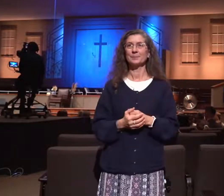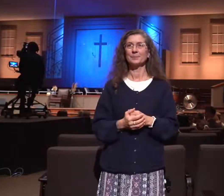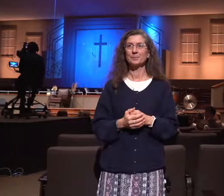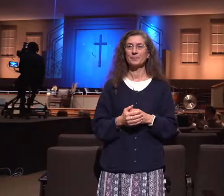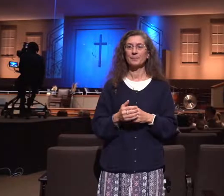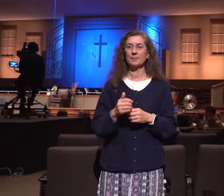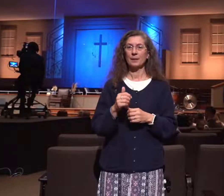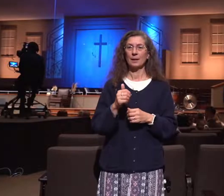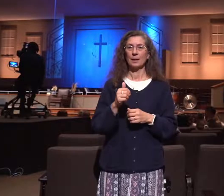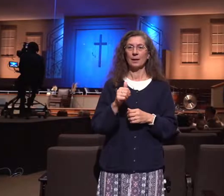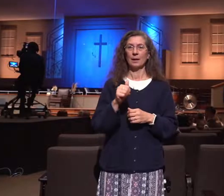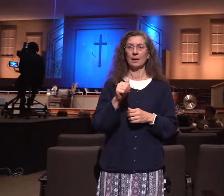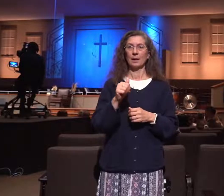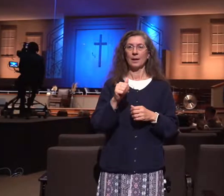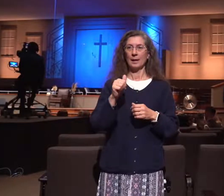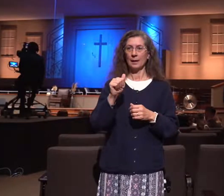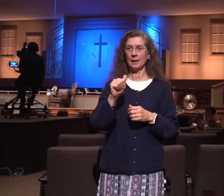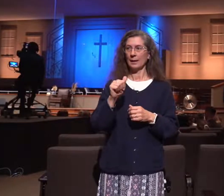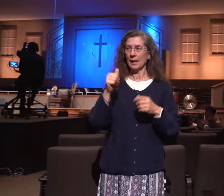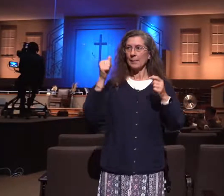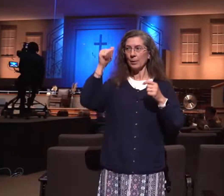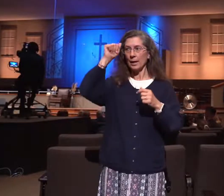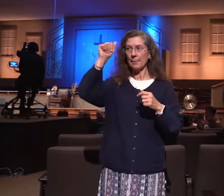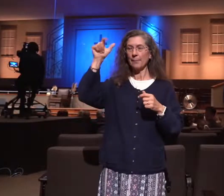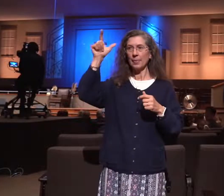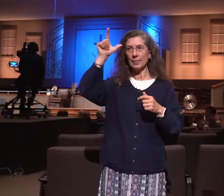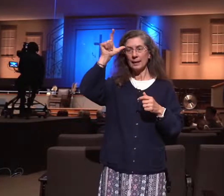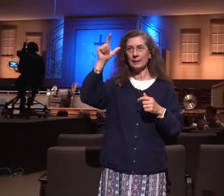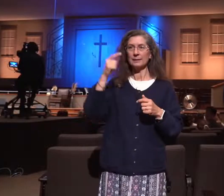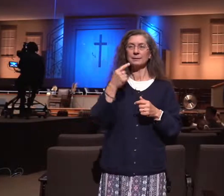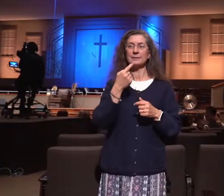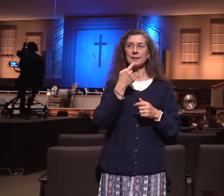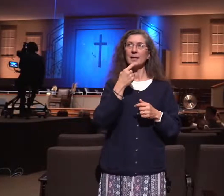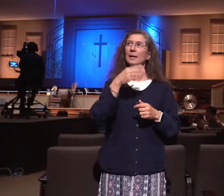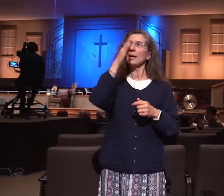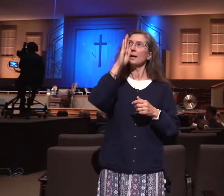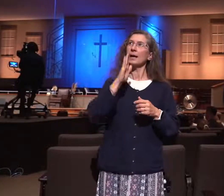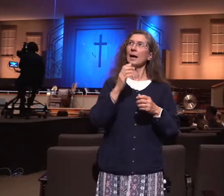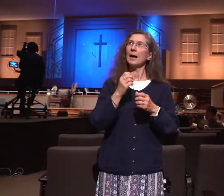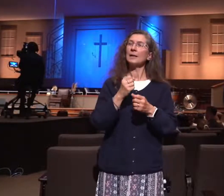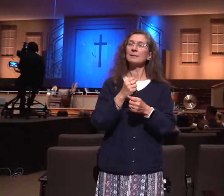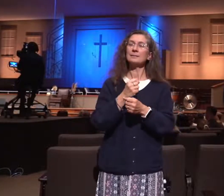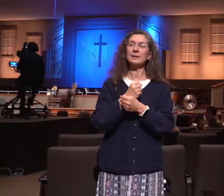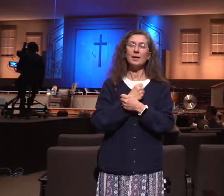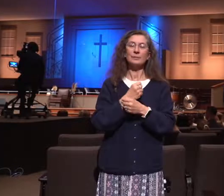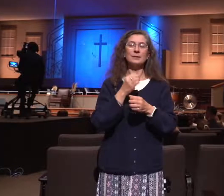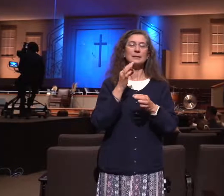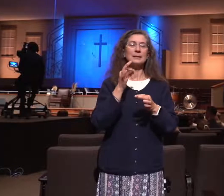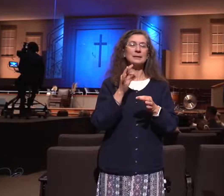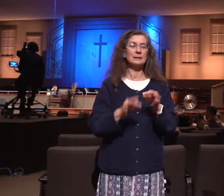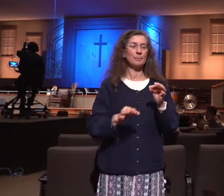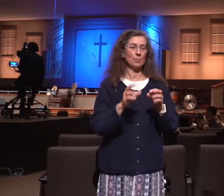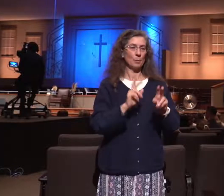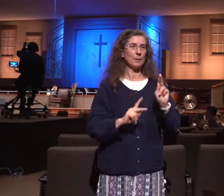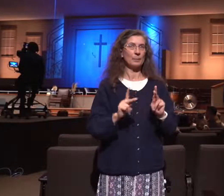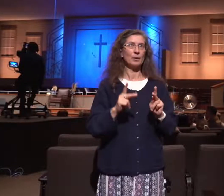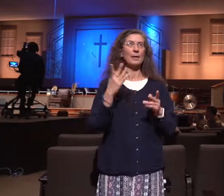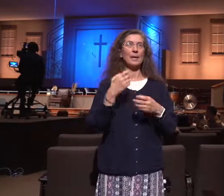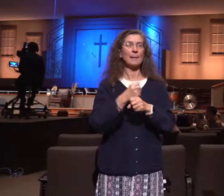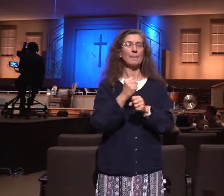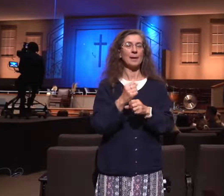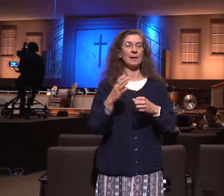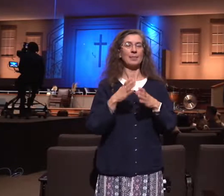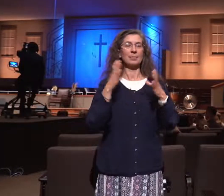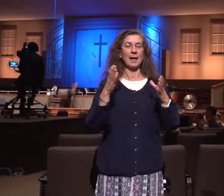Abraham Lincoln once said, God must have loved simple people. He made so many of us, amen. I